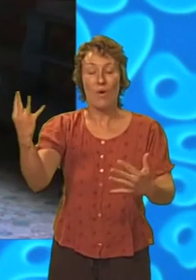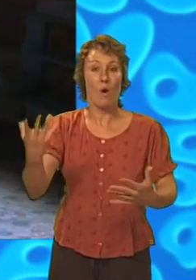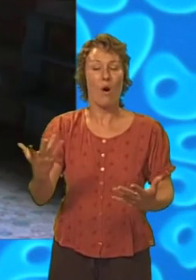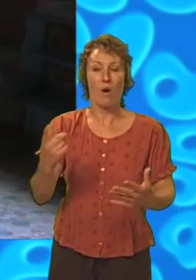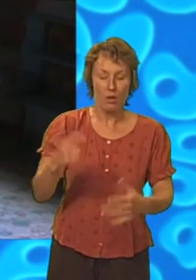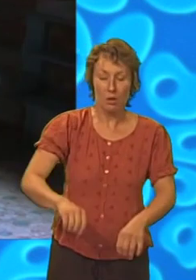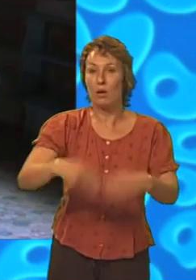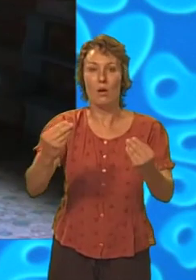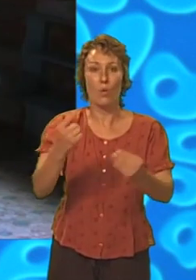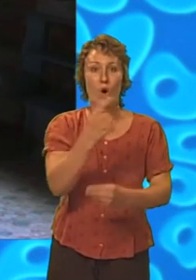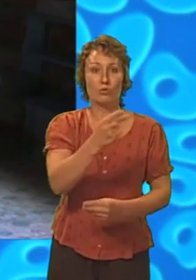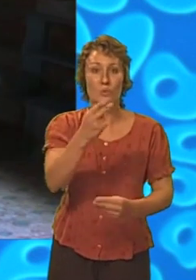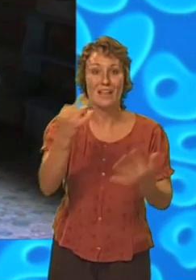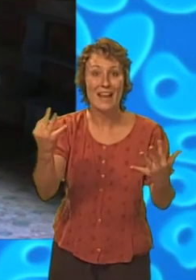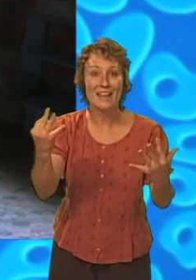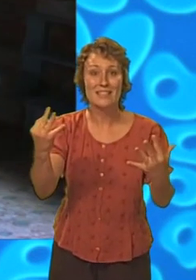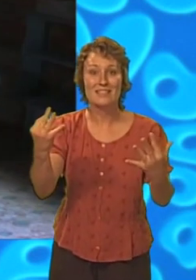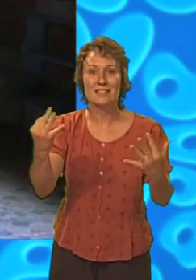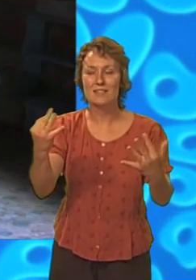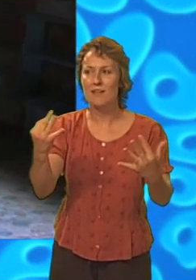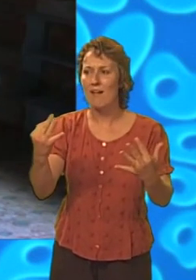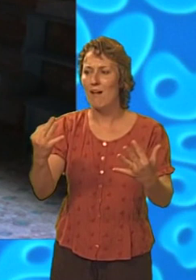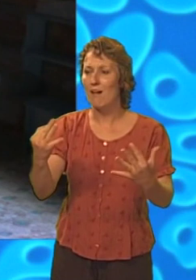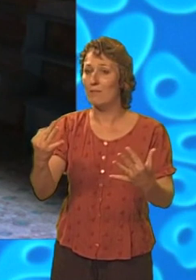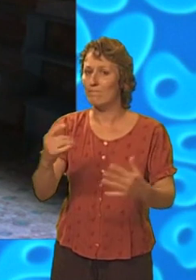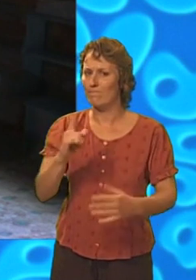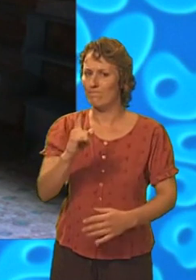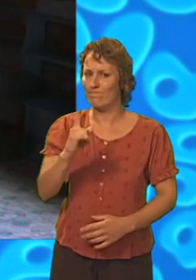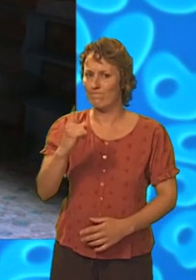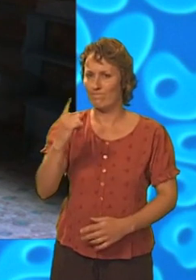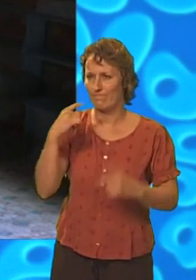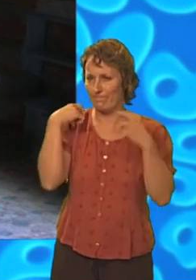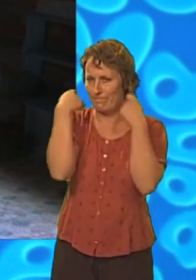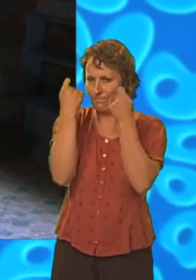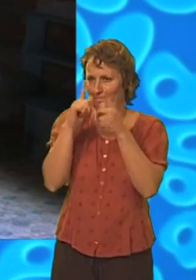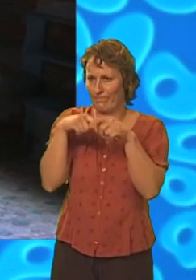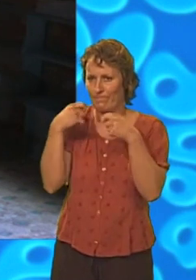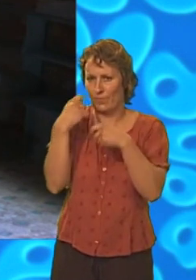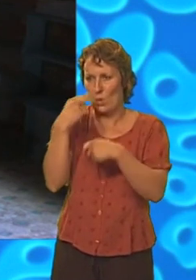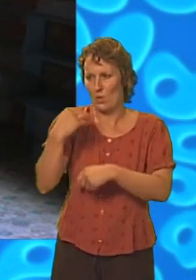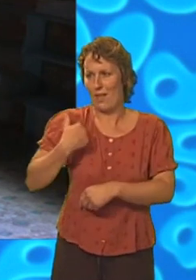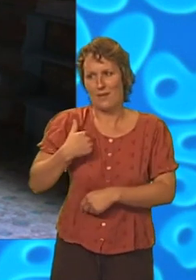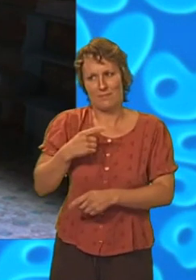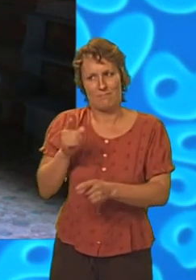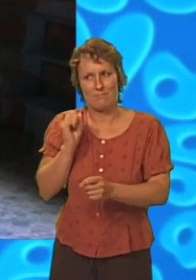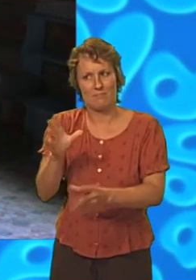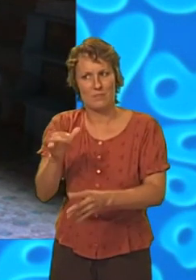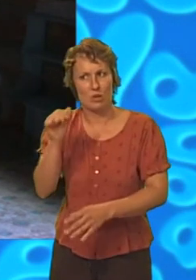128. The old woman had told him not to be greedy, but he couldn't